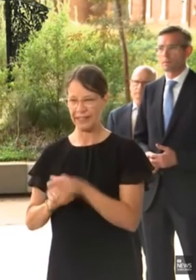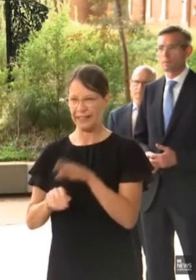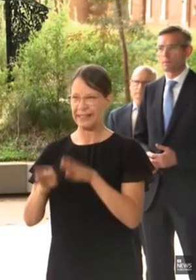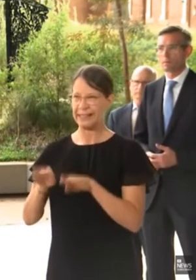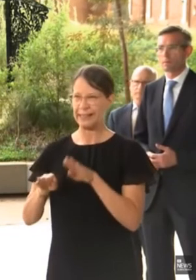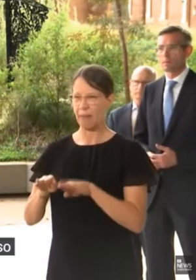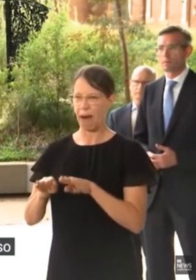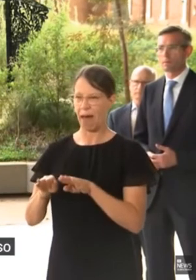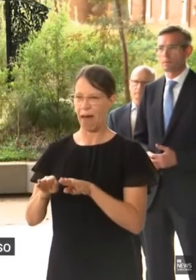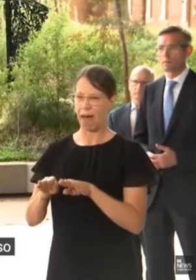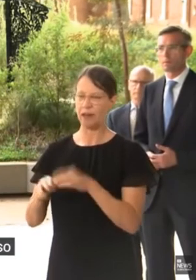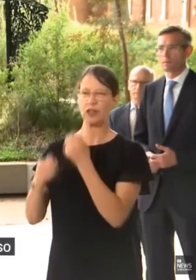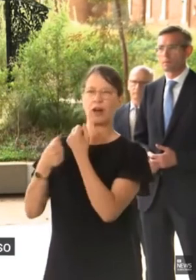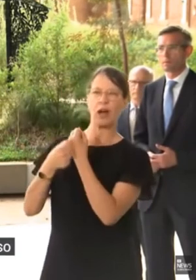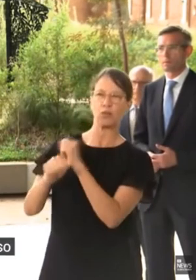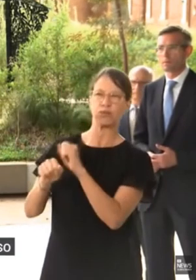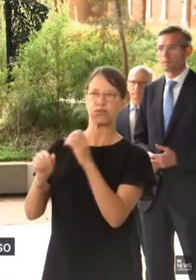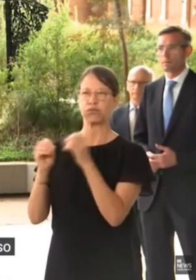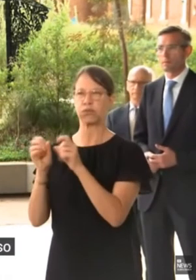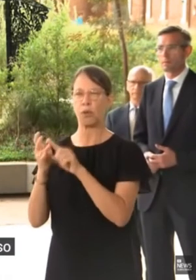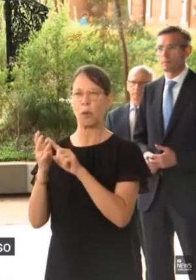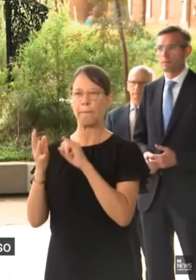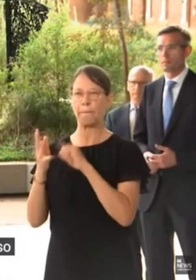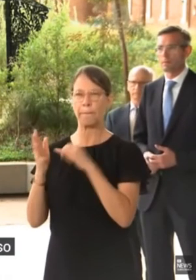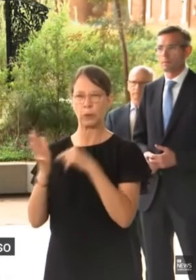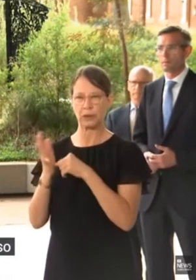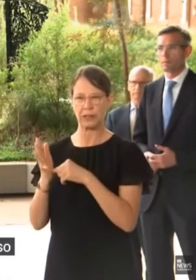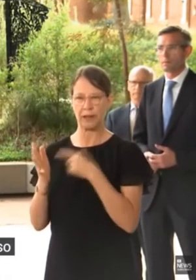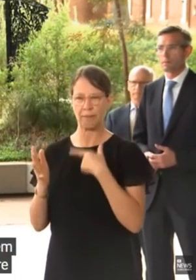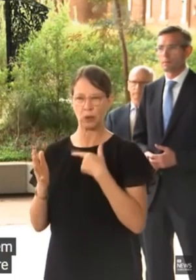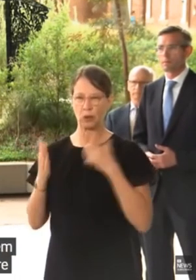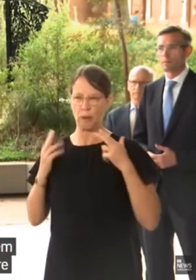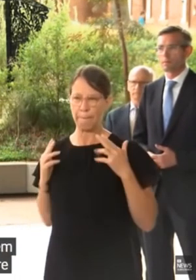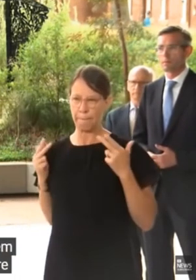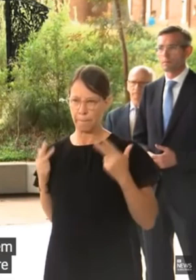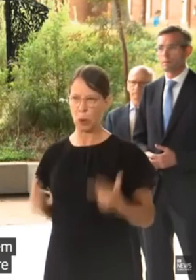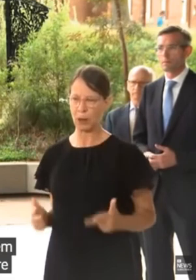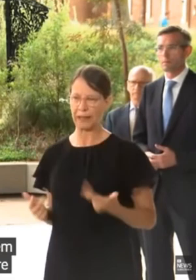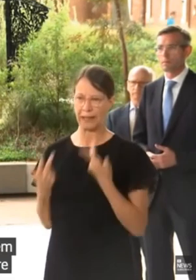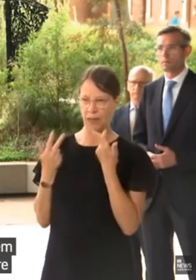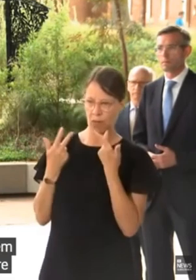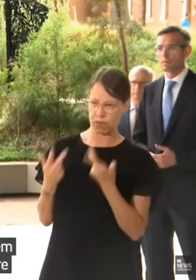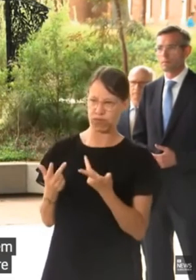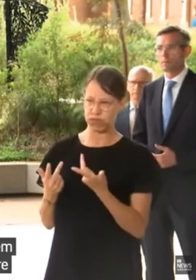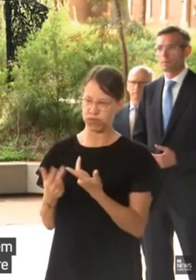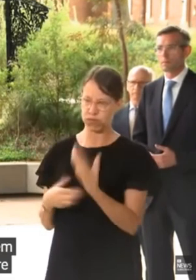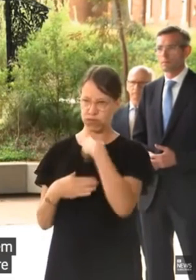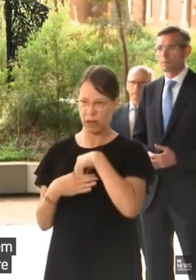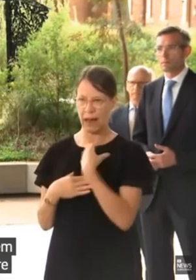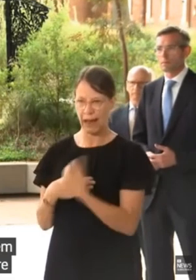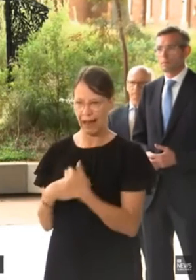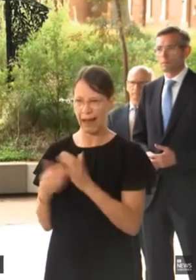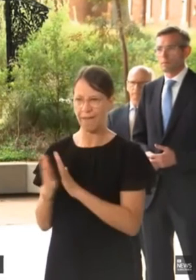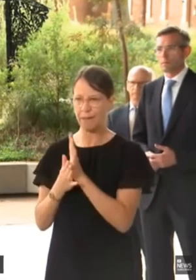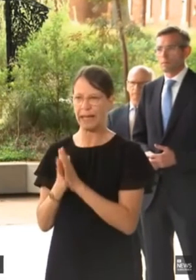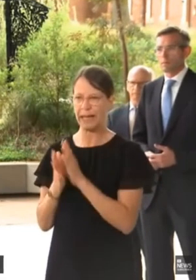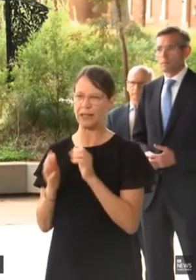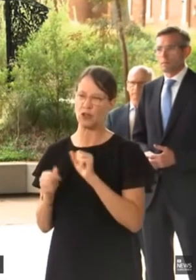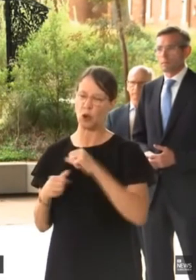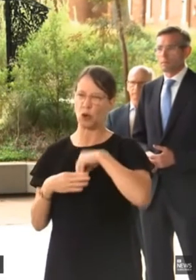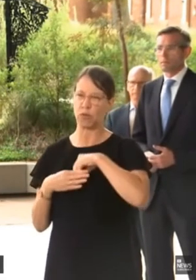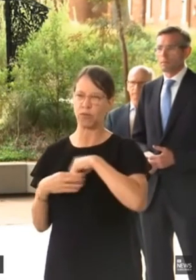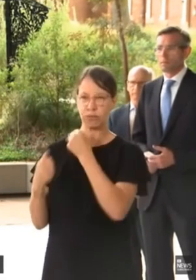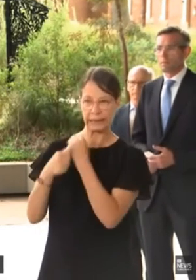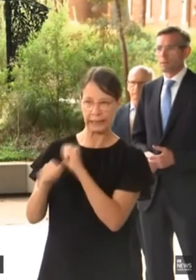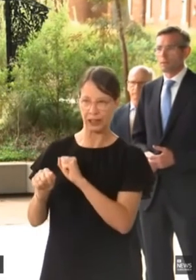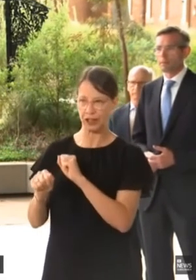So it's in essence like being exposed, your immune system responds. So that's why we're just being pragmatic, and I've said this at